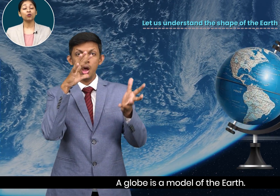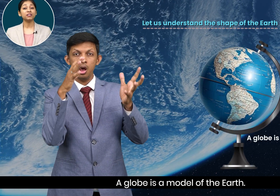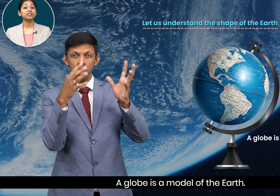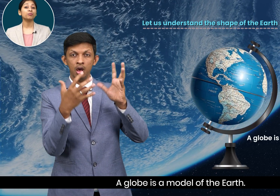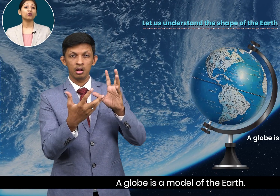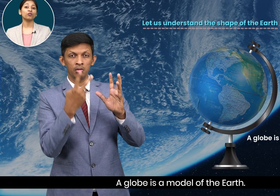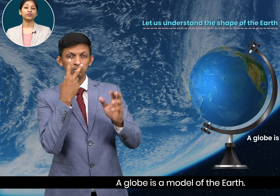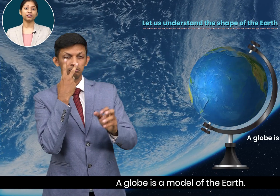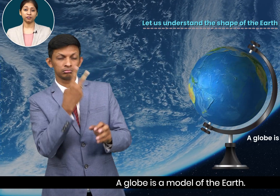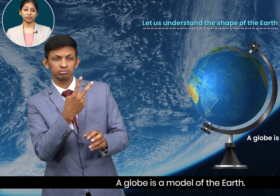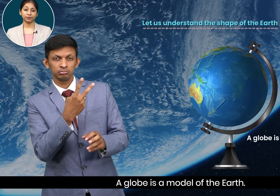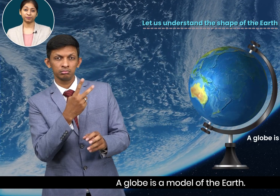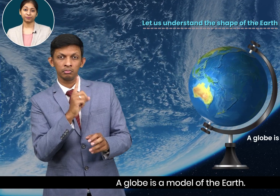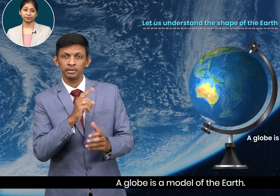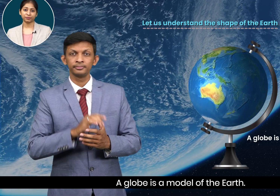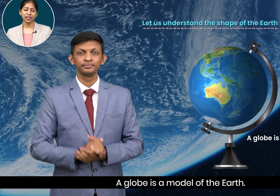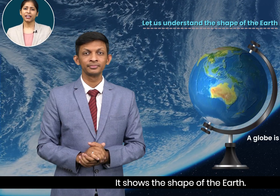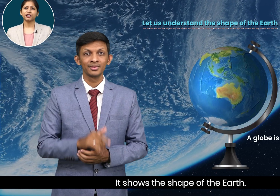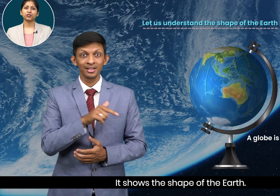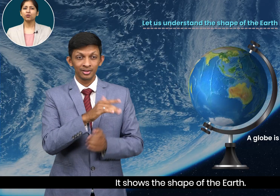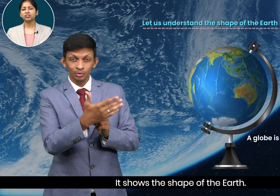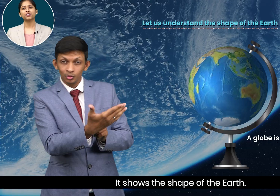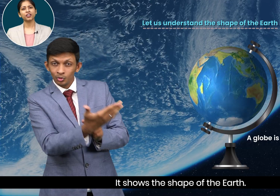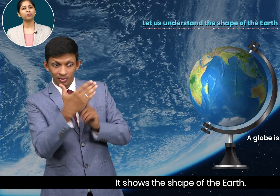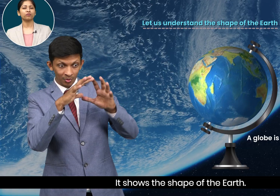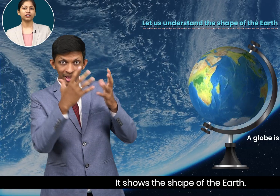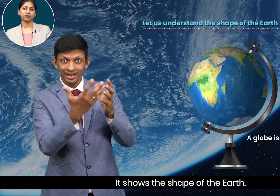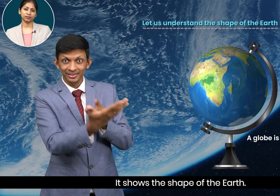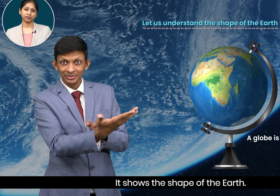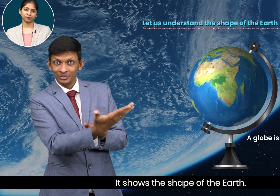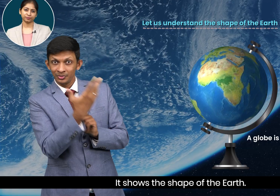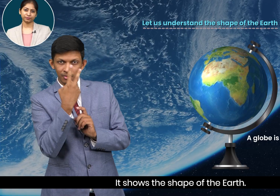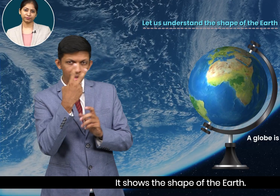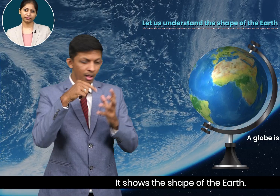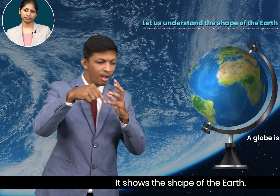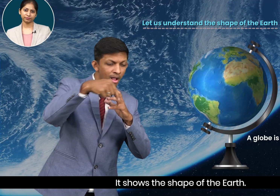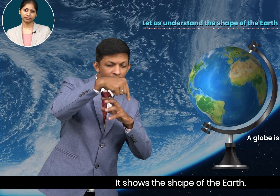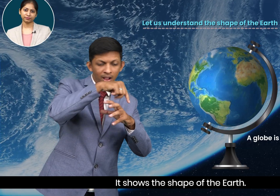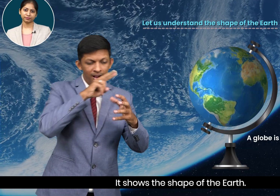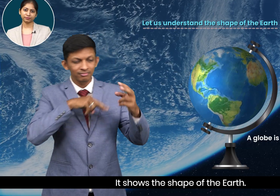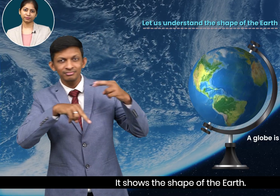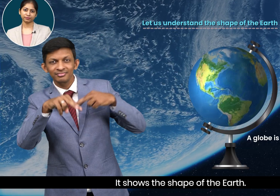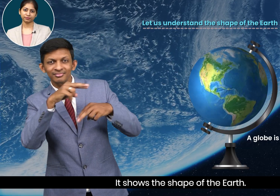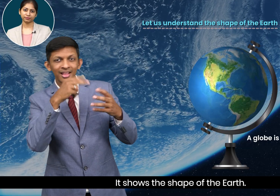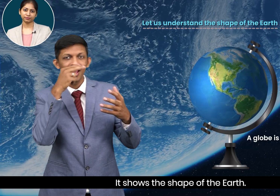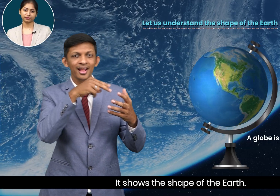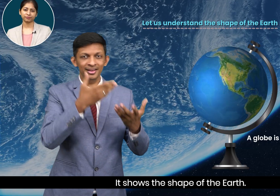A globe is the model of the Earth. It shows the shape of the Earth.